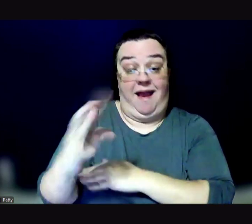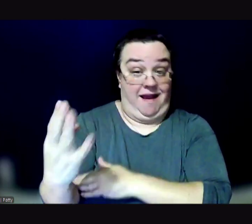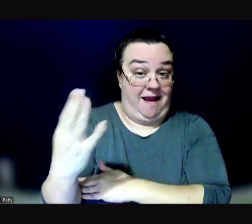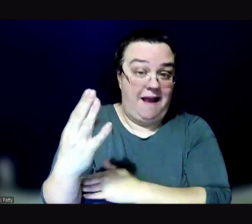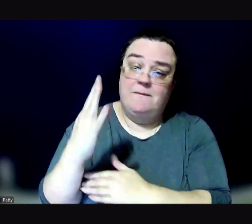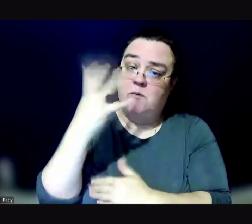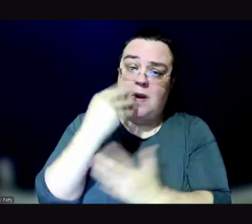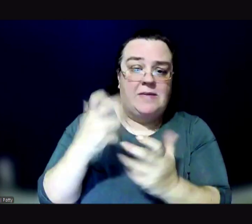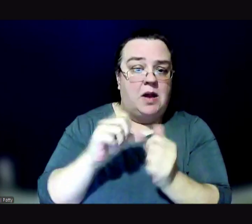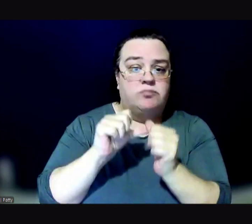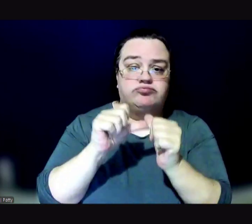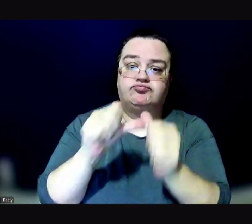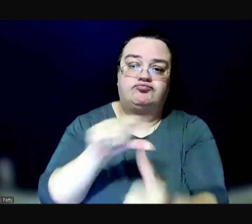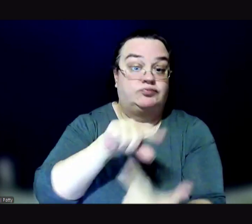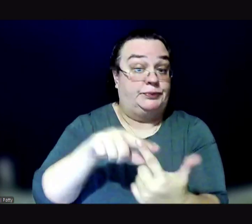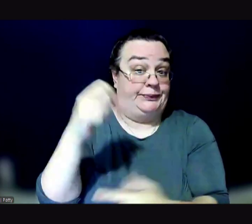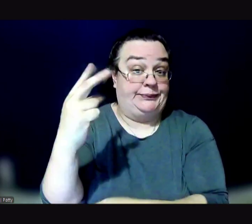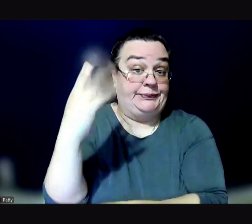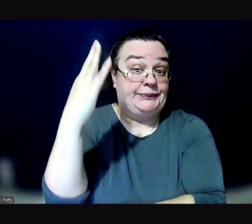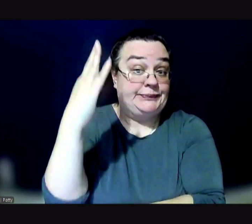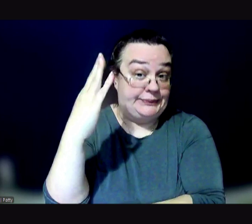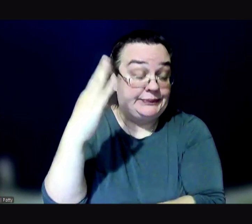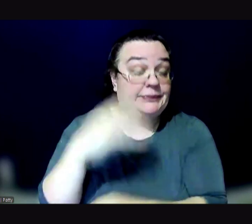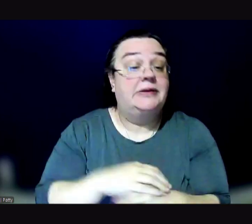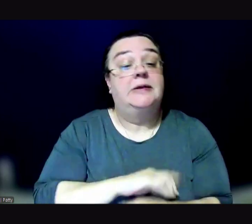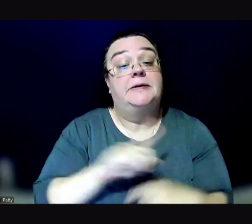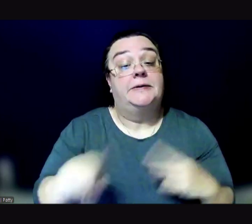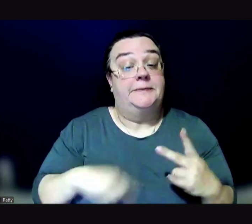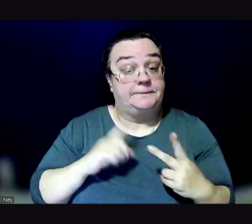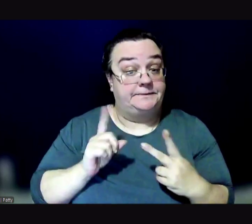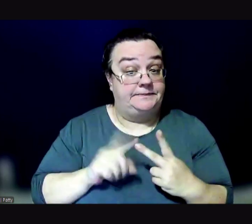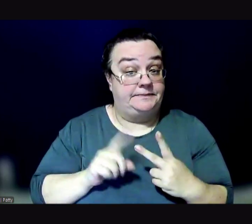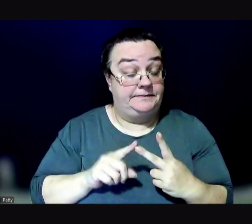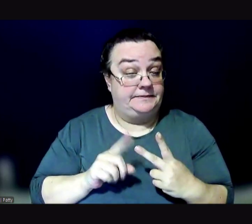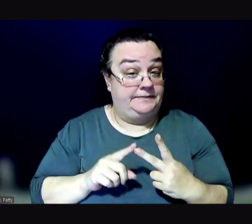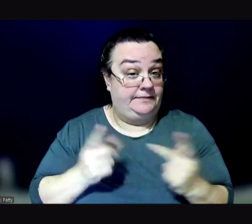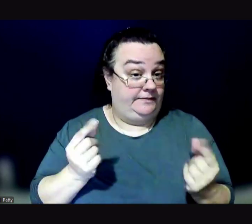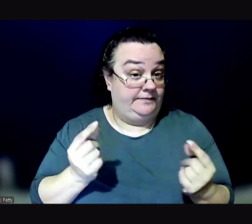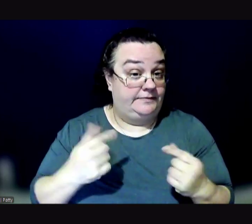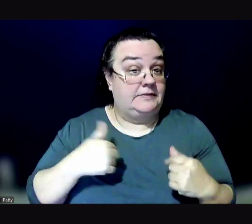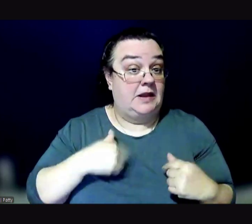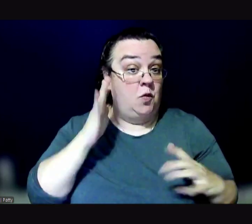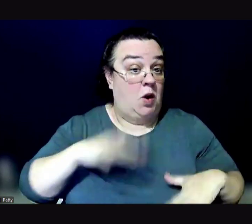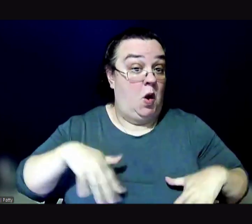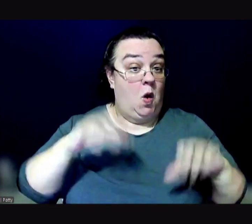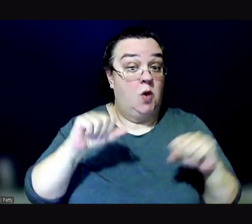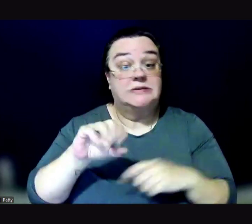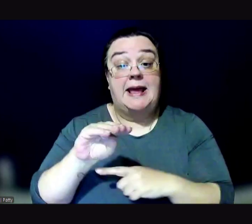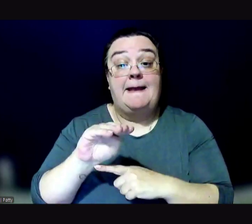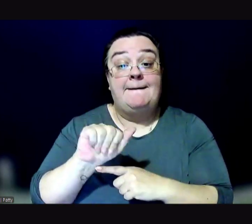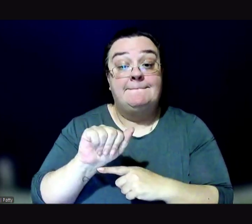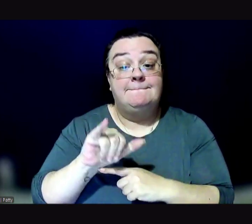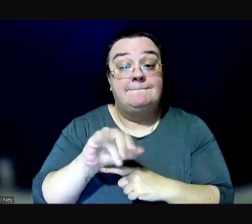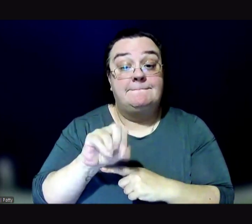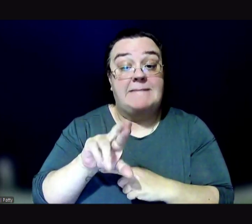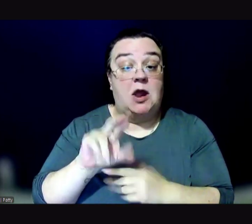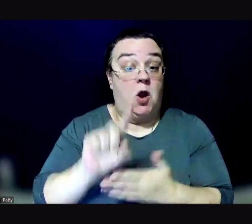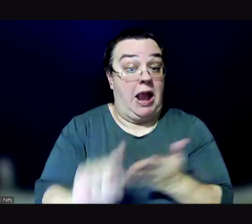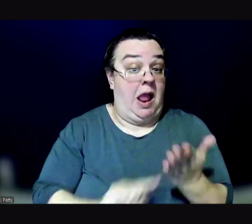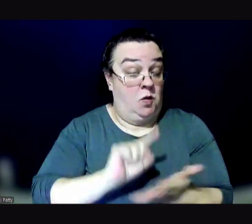lasting until noon. Second item, I will be hosting Mayor's Hours in